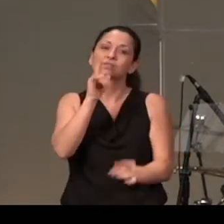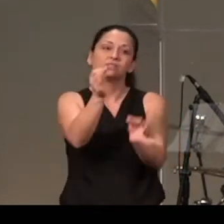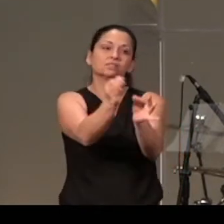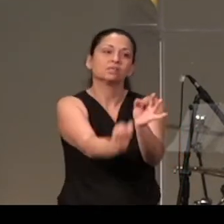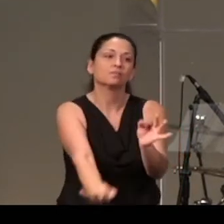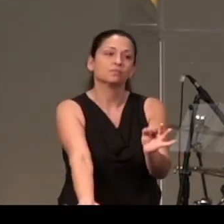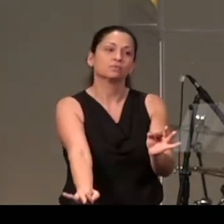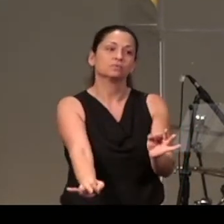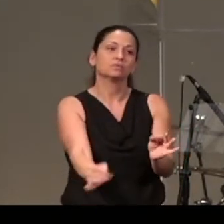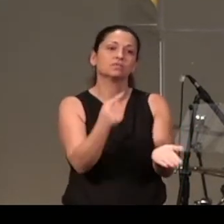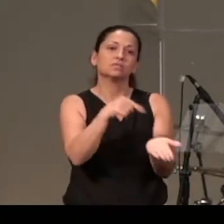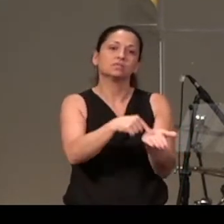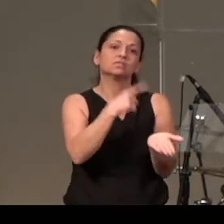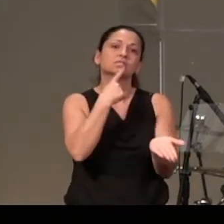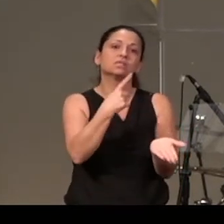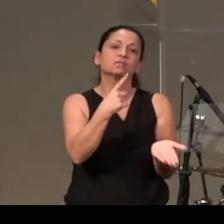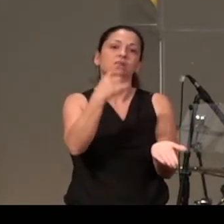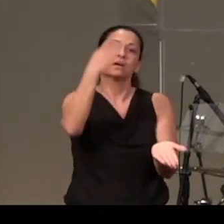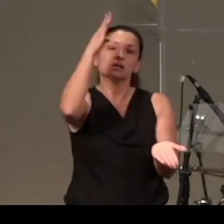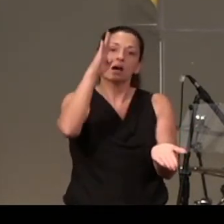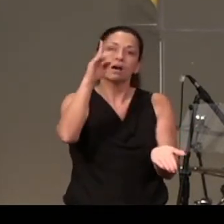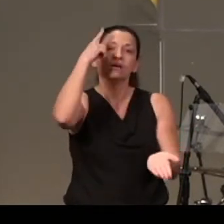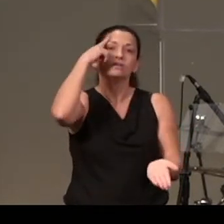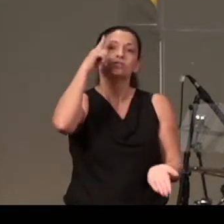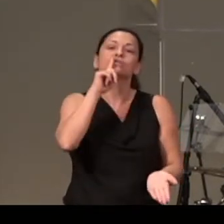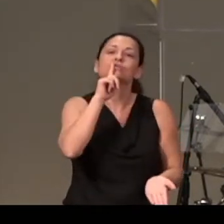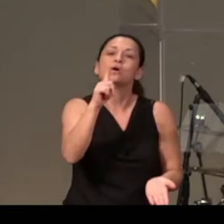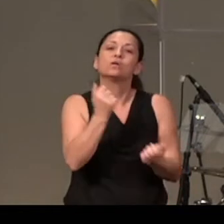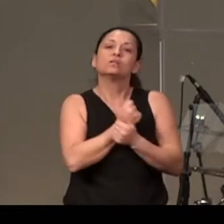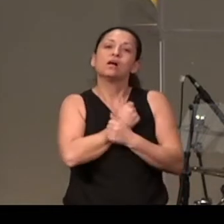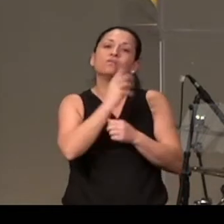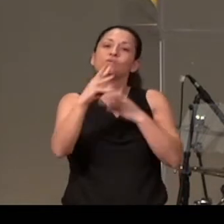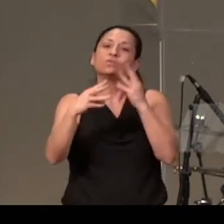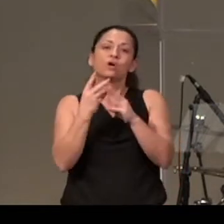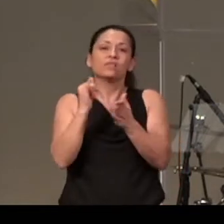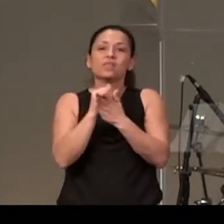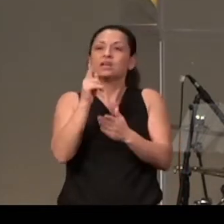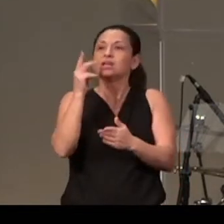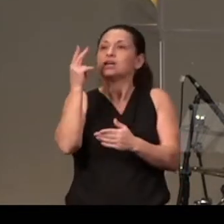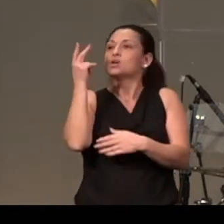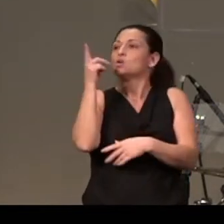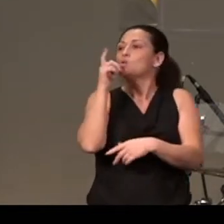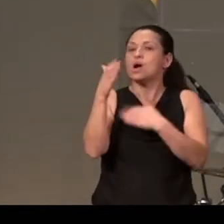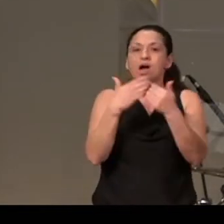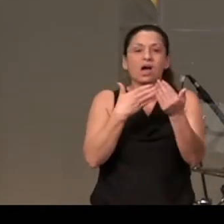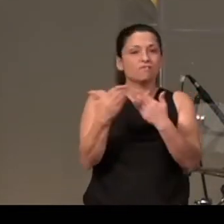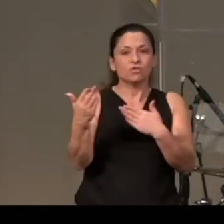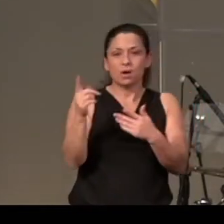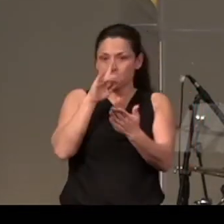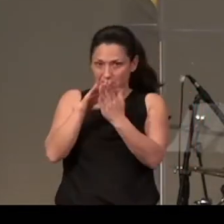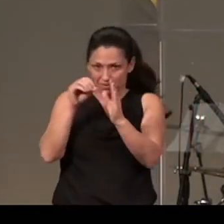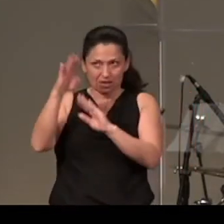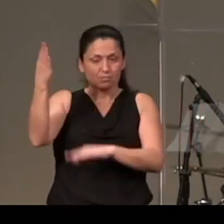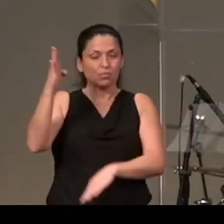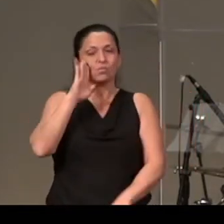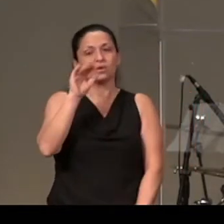so loved the world that he gave his only begotten Son, that whoever believes in him shall not perish but have eternal